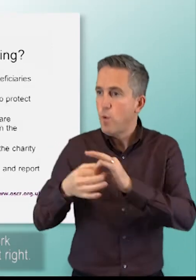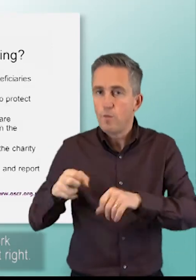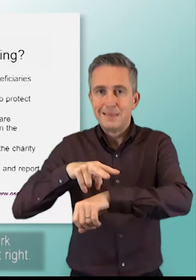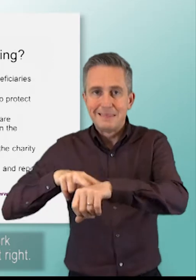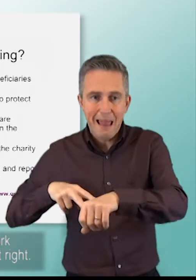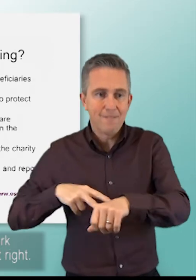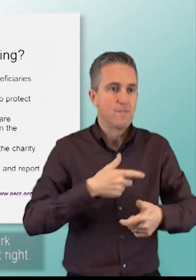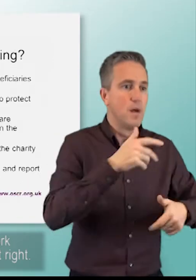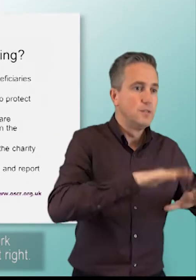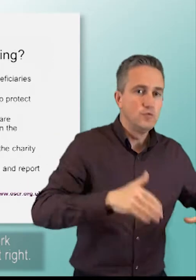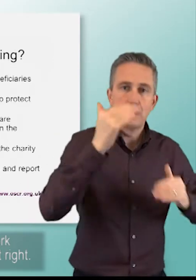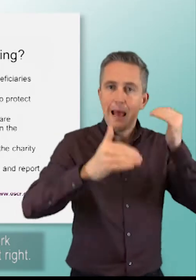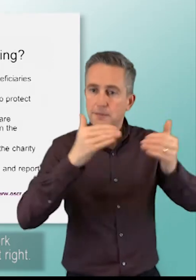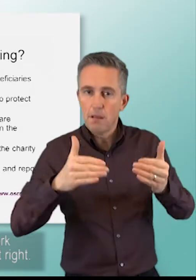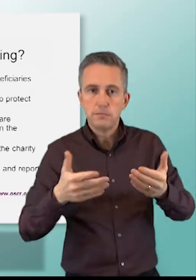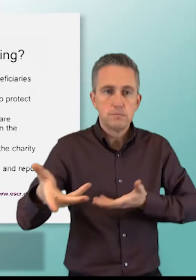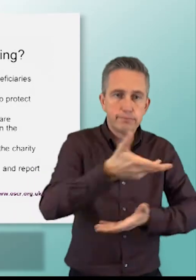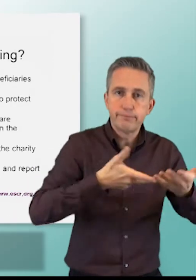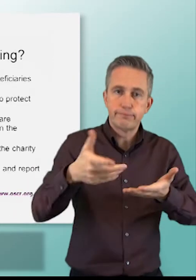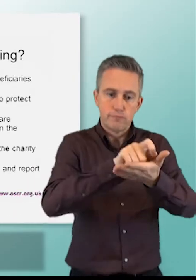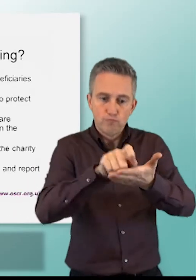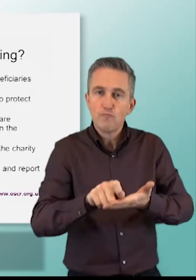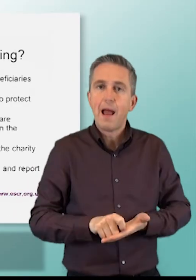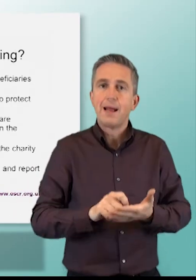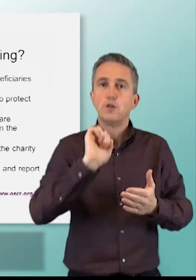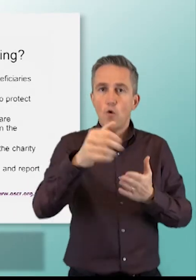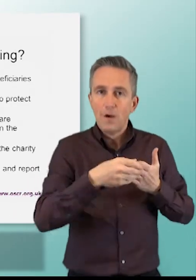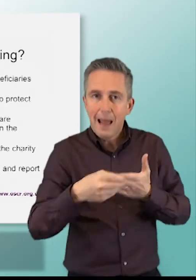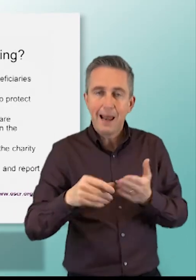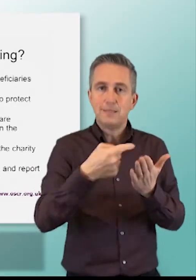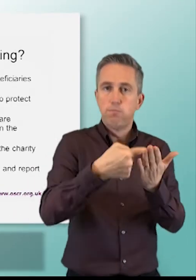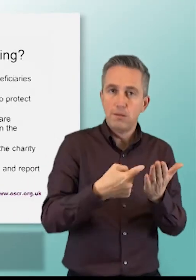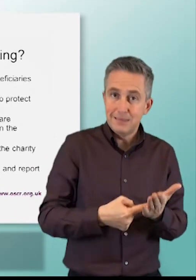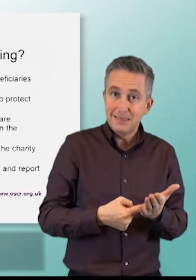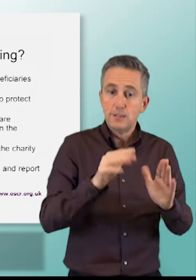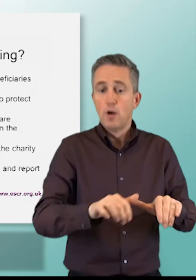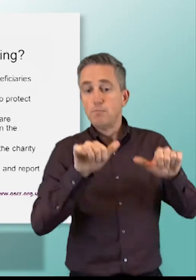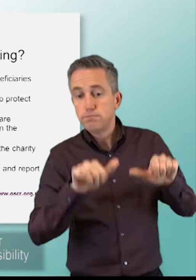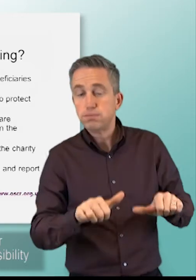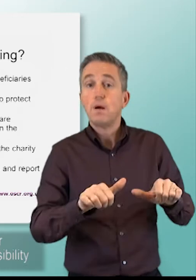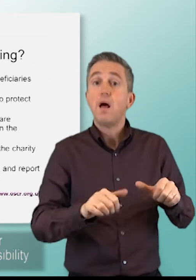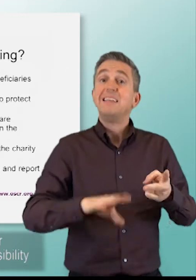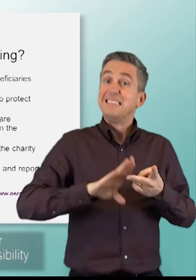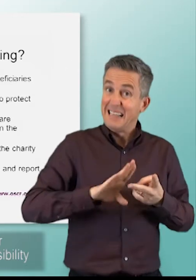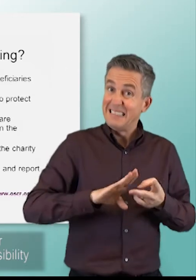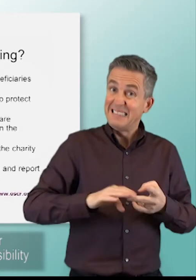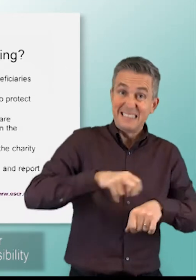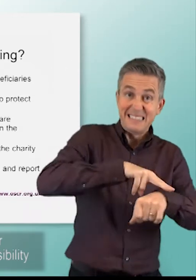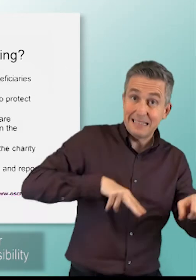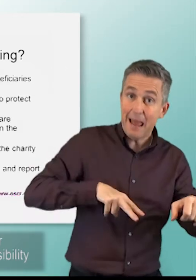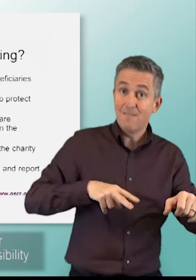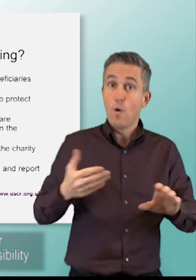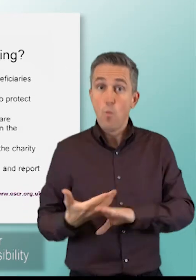work with your other trustees to make sure you're getting it right. So it's not just about having a policy, it's not just about having a procedure, but it's making sure that that's embedded